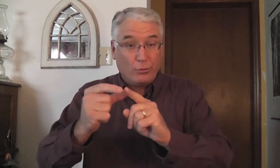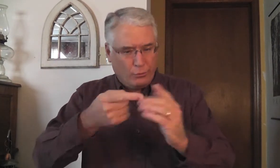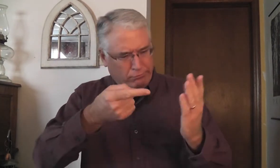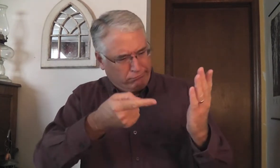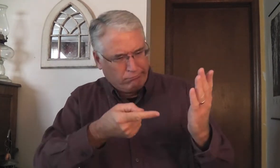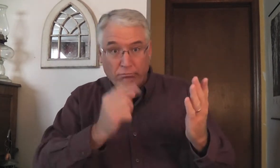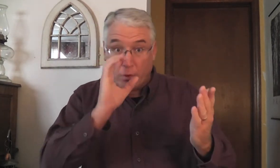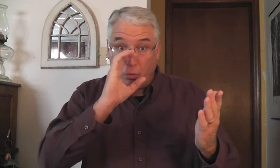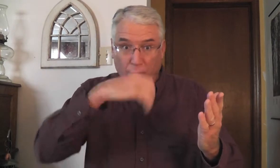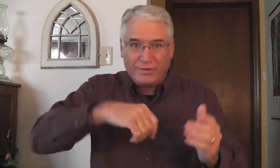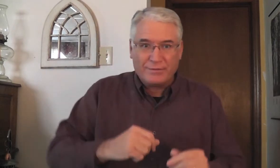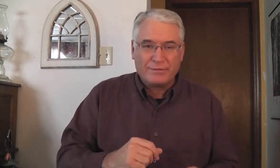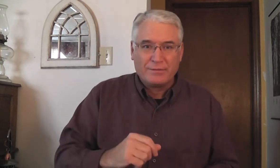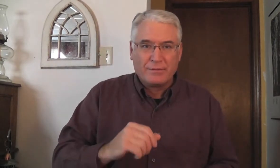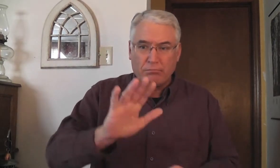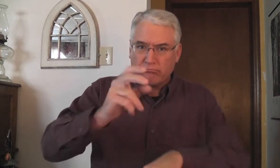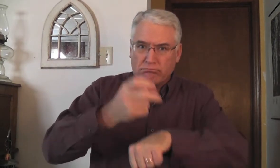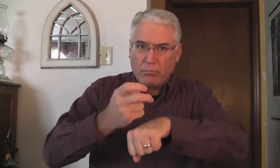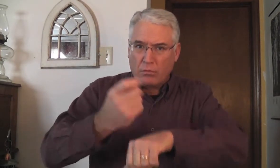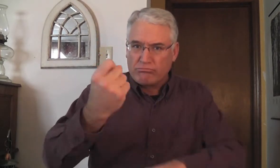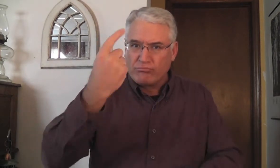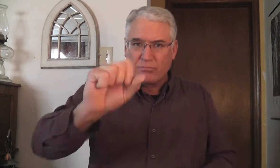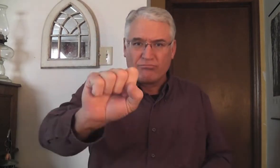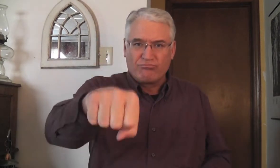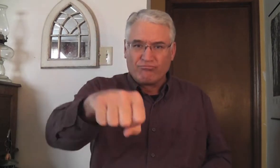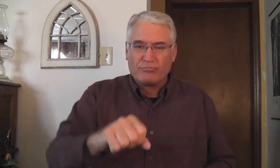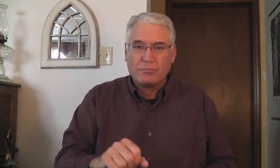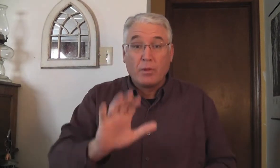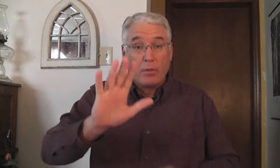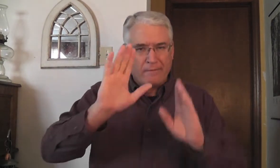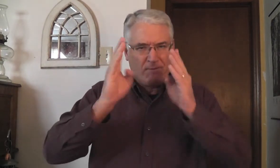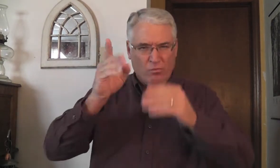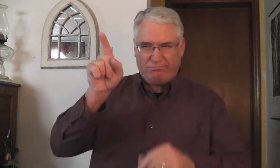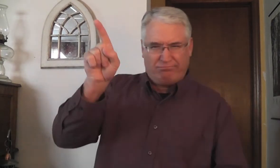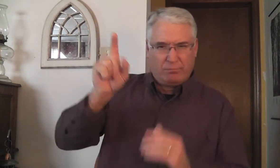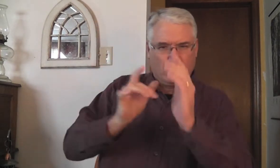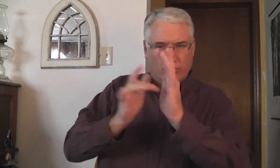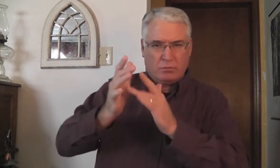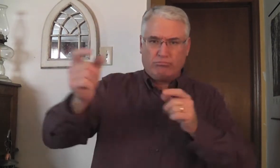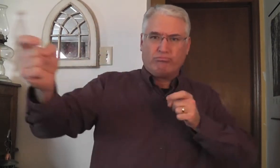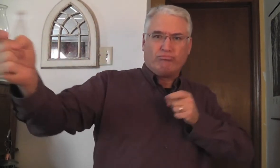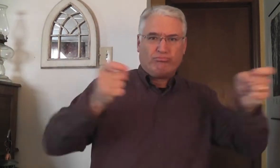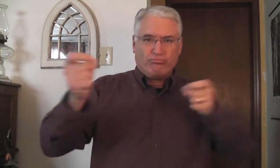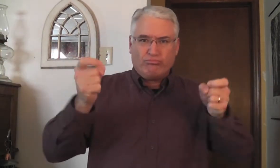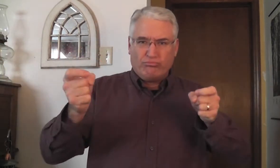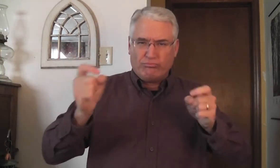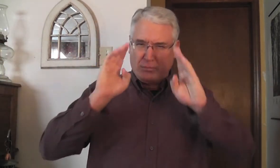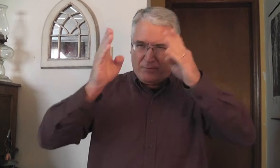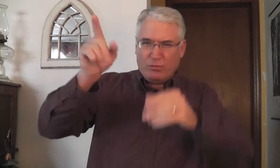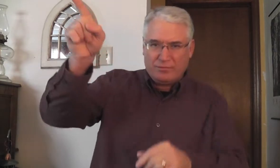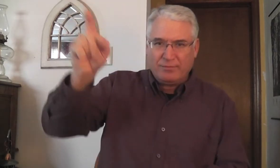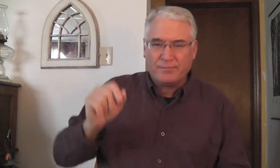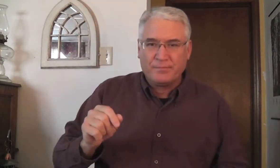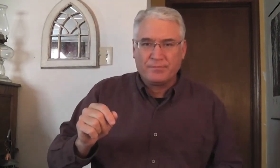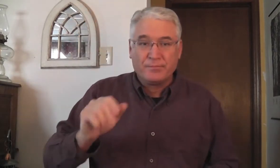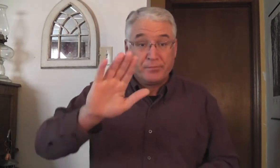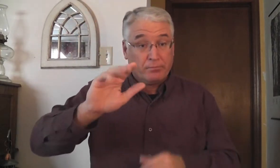very symbolic. And sometimes it can seem kind of strange and kind of hard to understand. But let's focus on Jesus and on